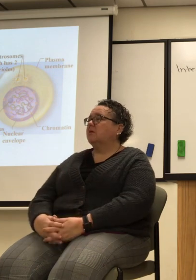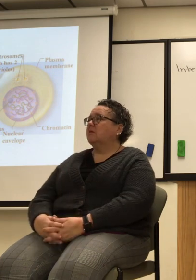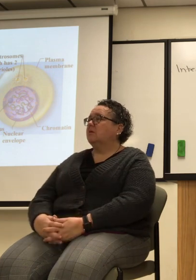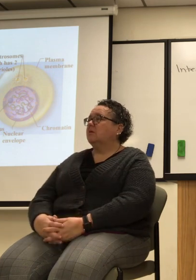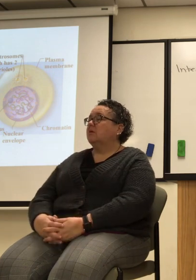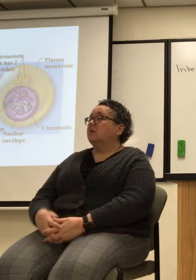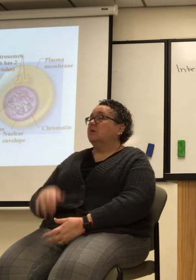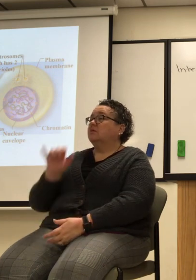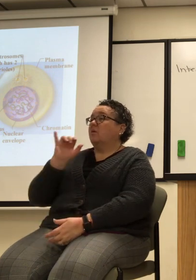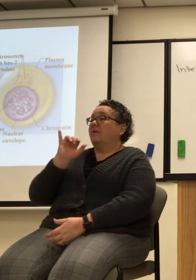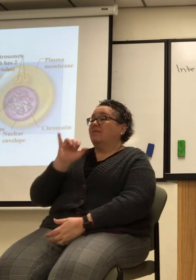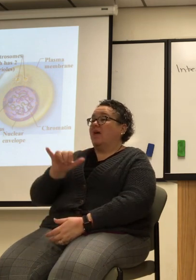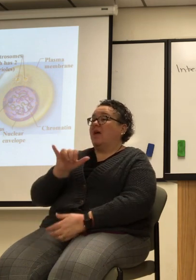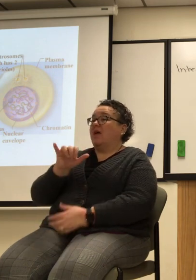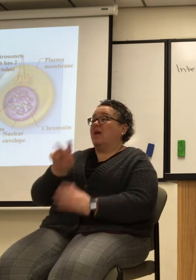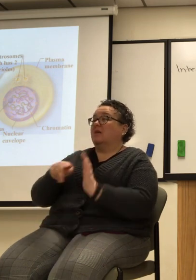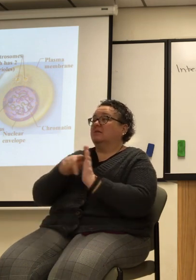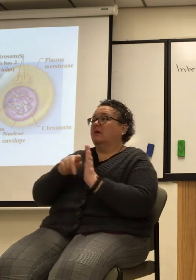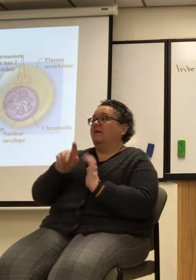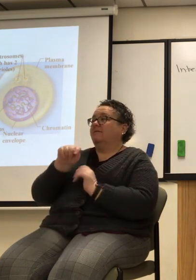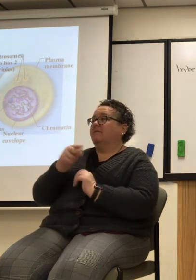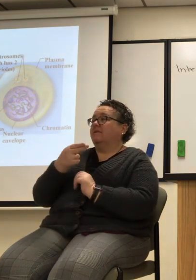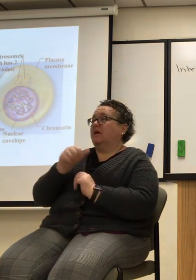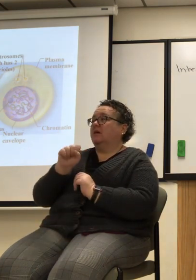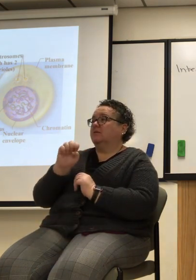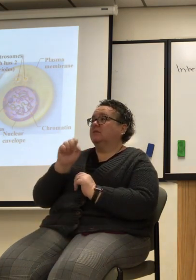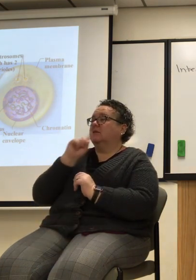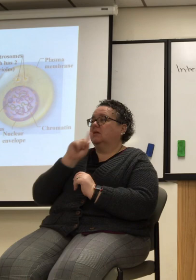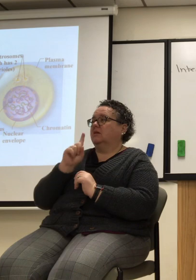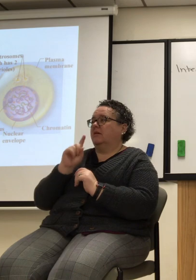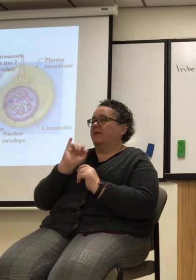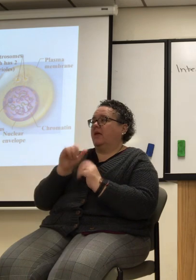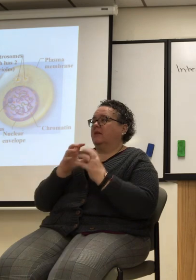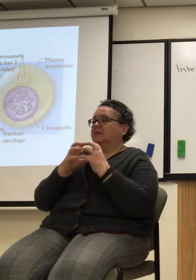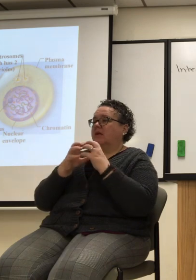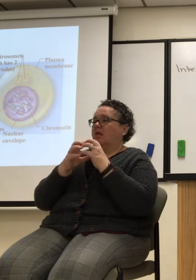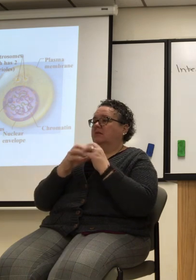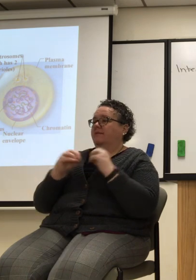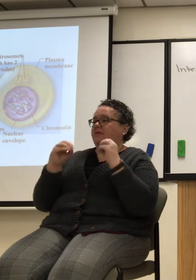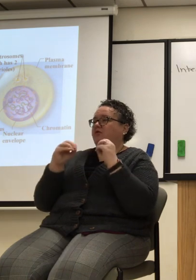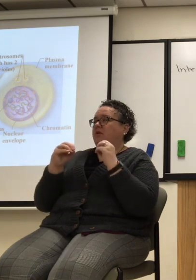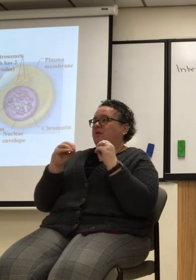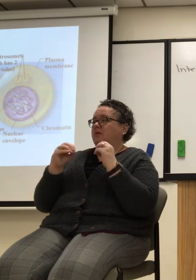in this phase, interphase before cell division,